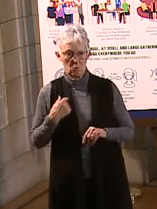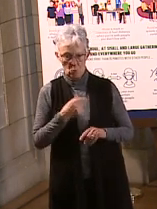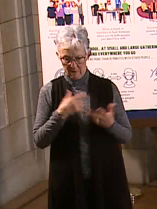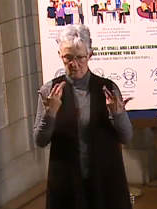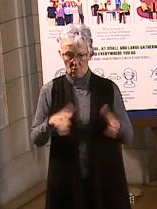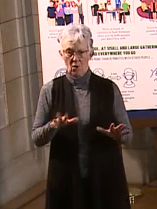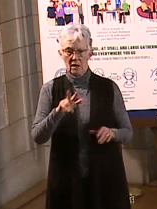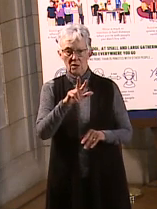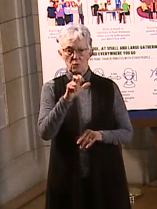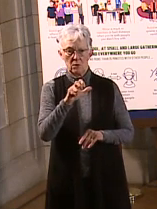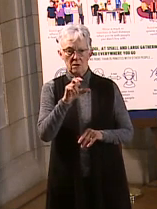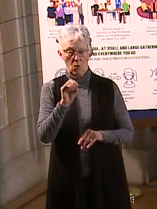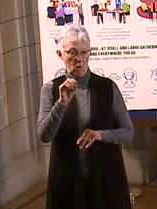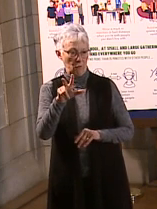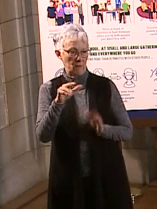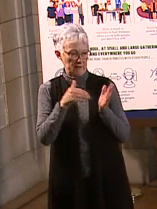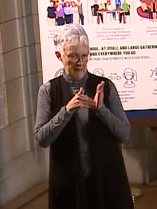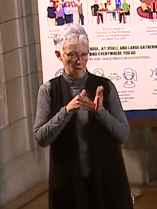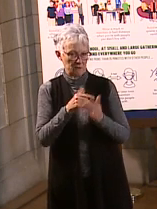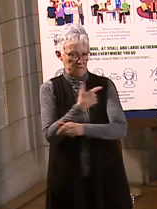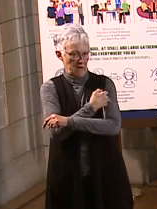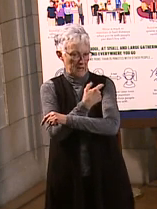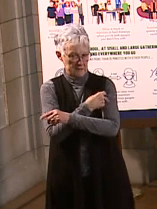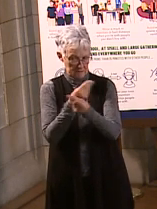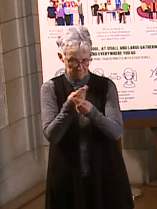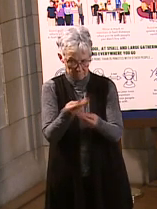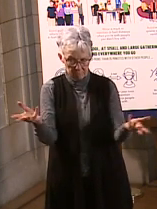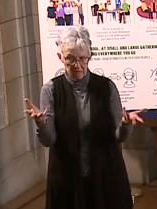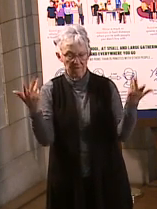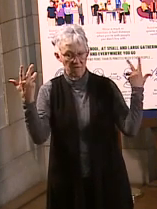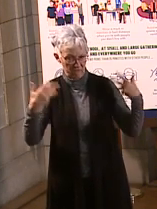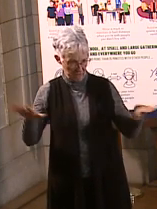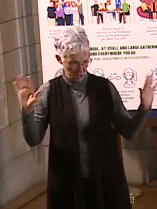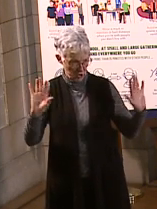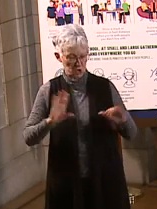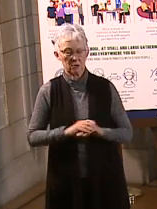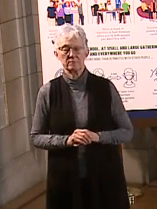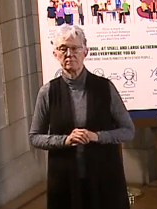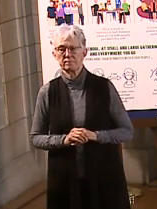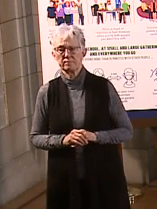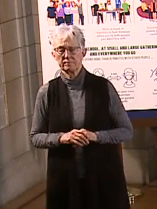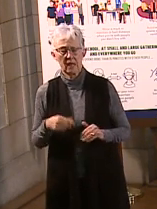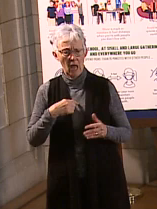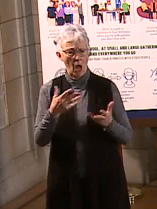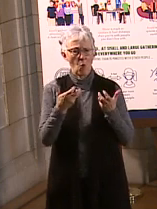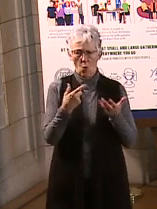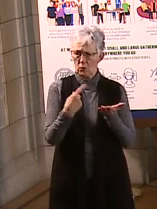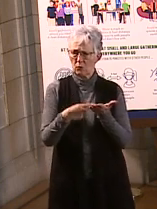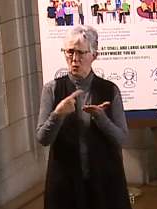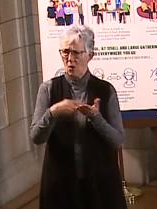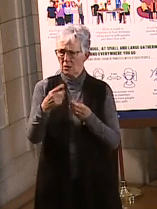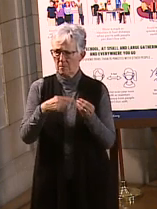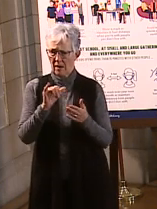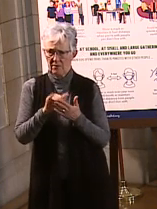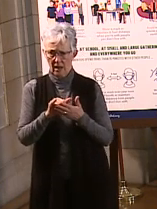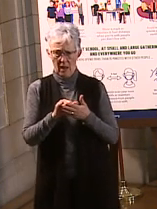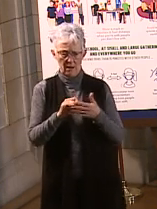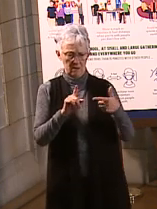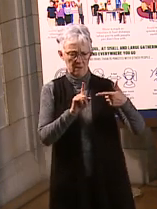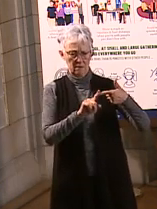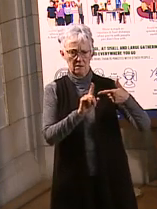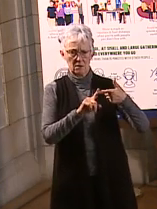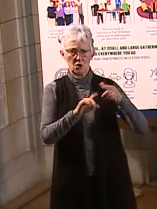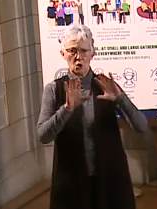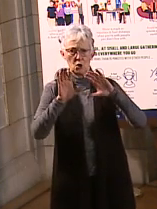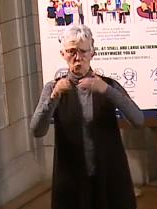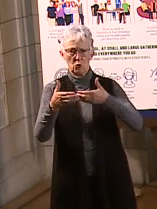vaccines here in Nebraska. And I want to just spend some time talking a little bit about Phase 1B and clarify what we're doing